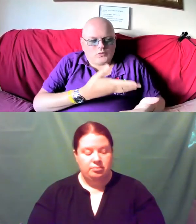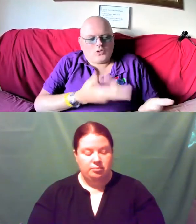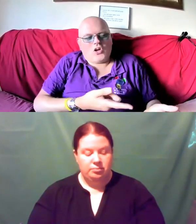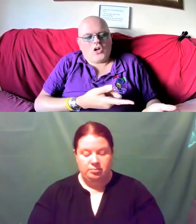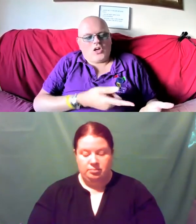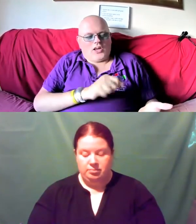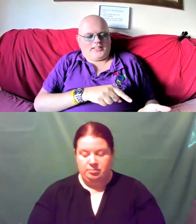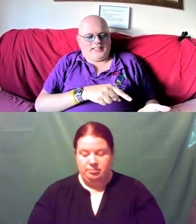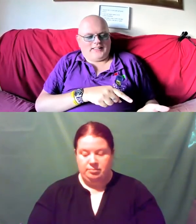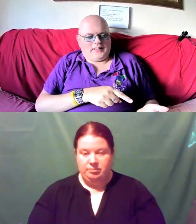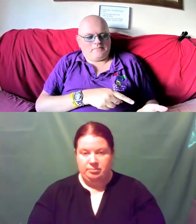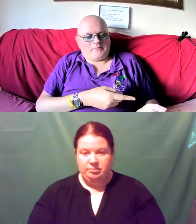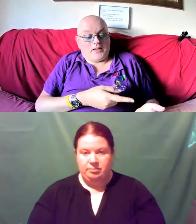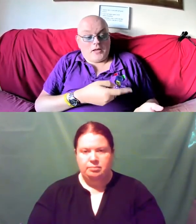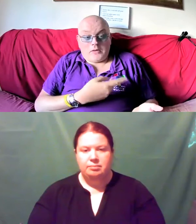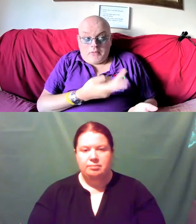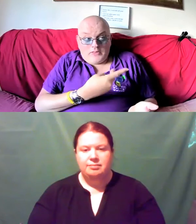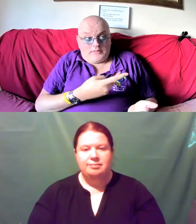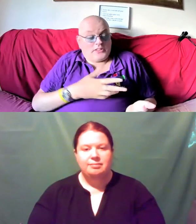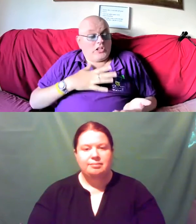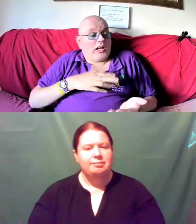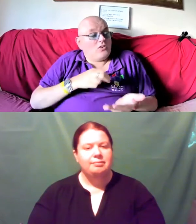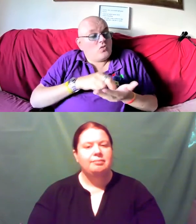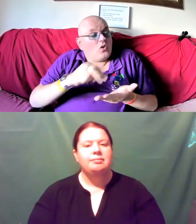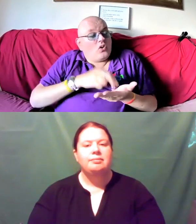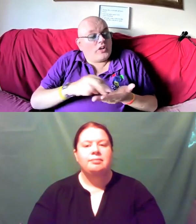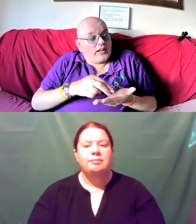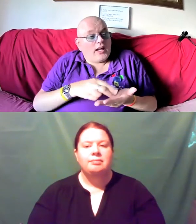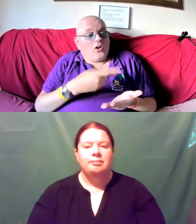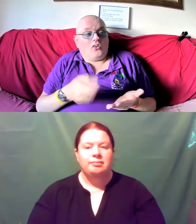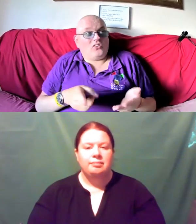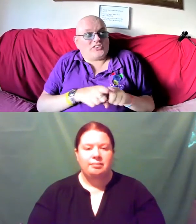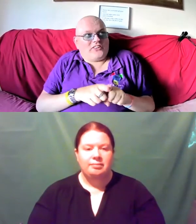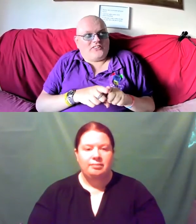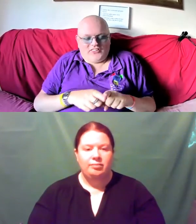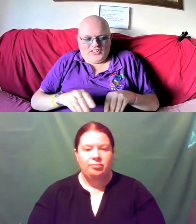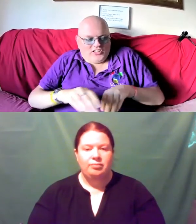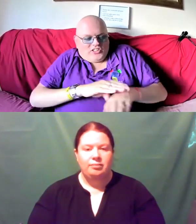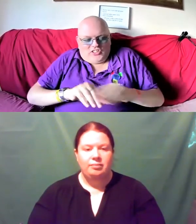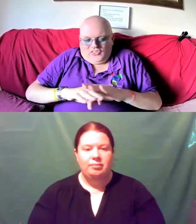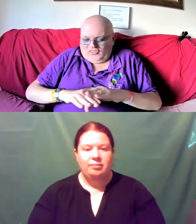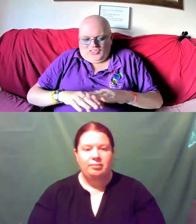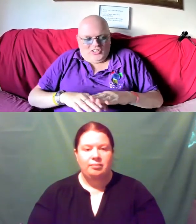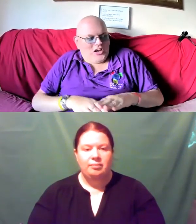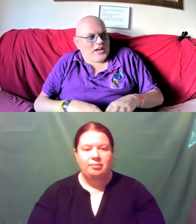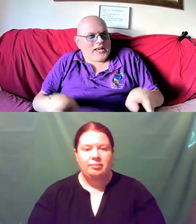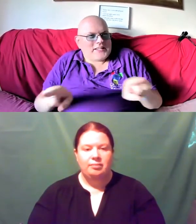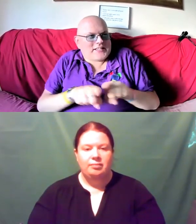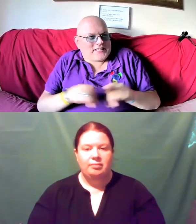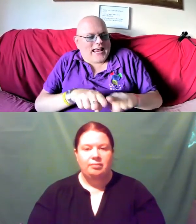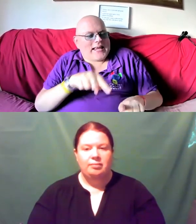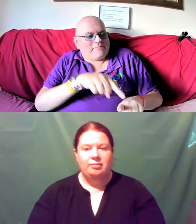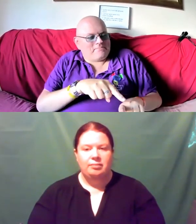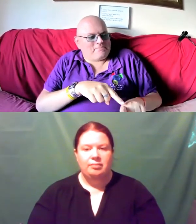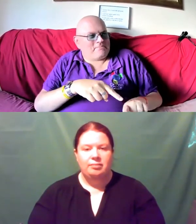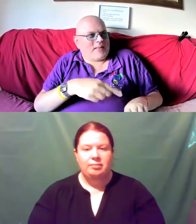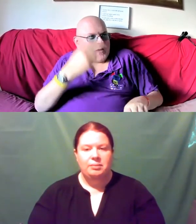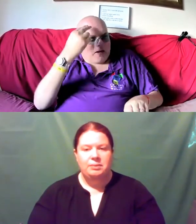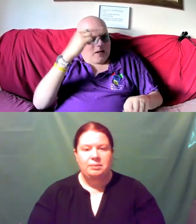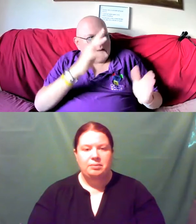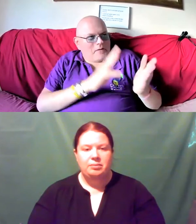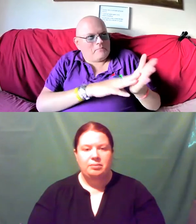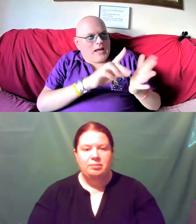both wearing the same shoes, and not just Nike or high tech or, you know, but a specific brand called Merrell, which is very common